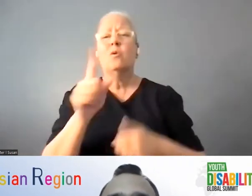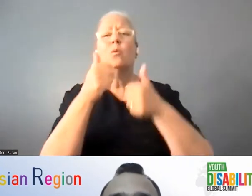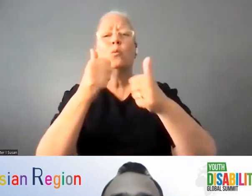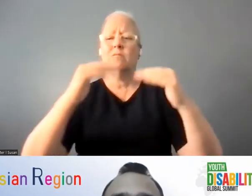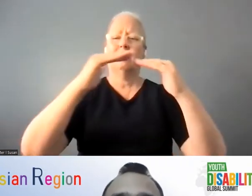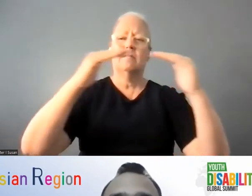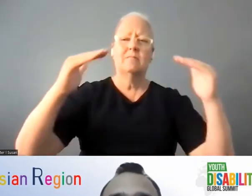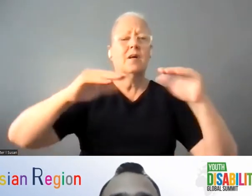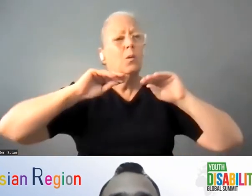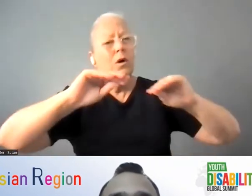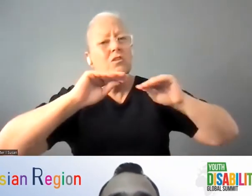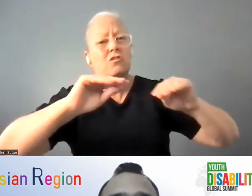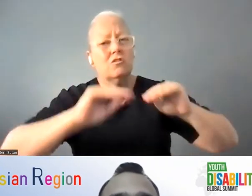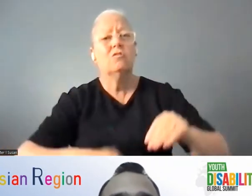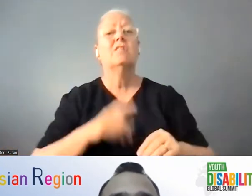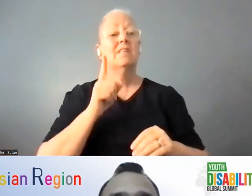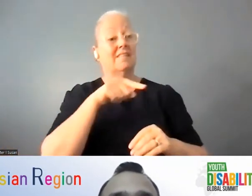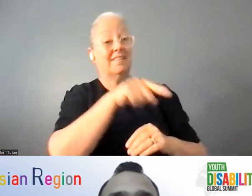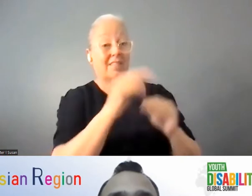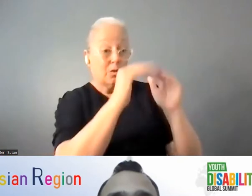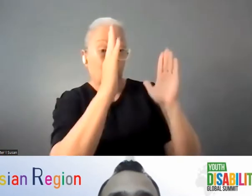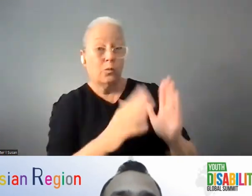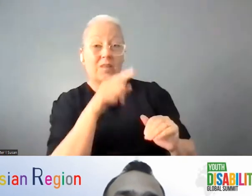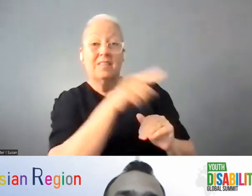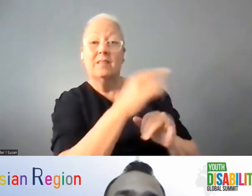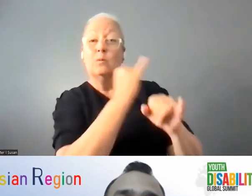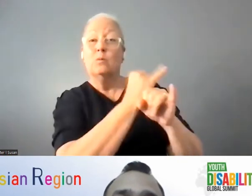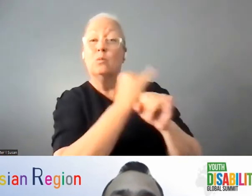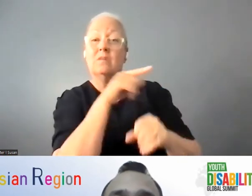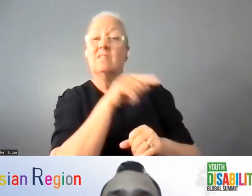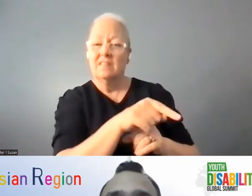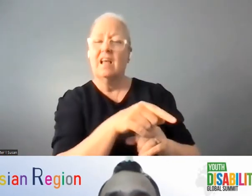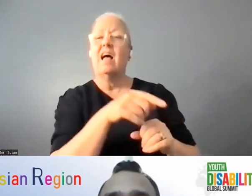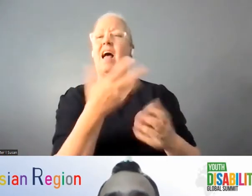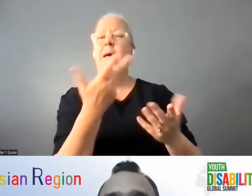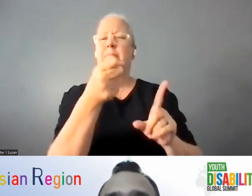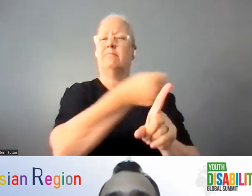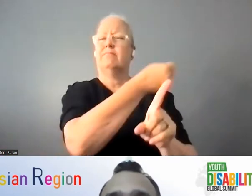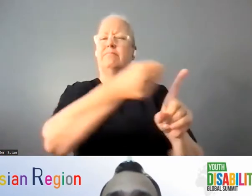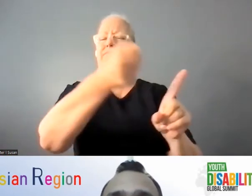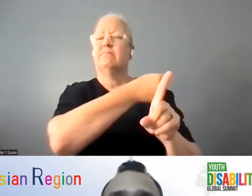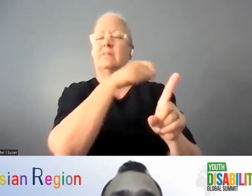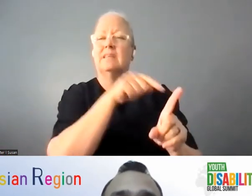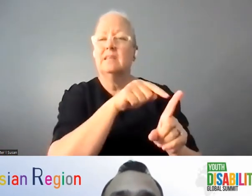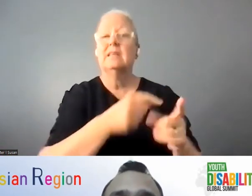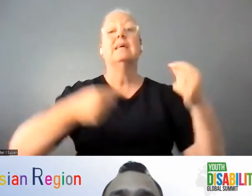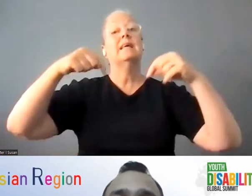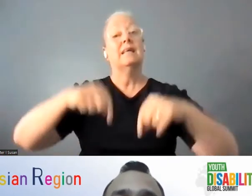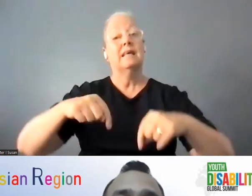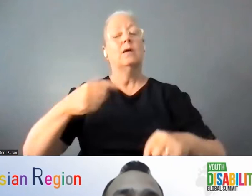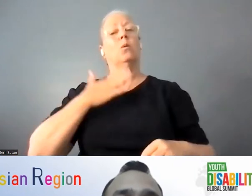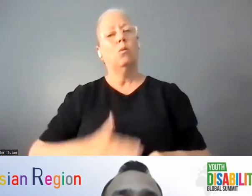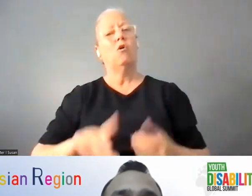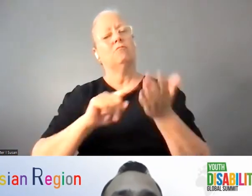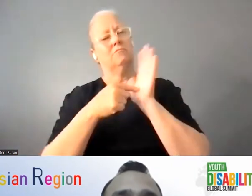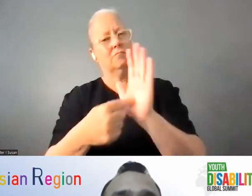face abuse inside the institutions. The objectives behind organizing today's session is to highlight the situation of youth